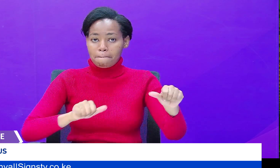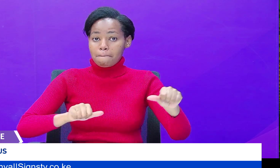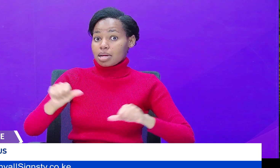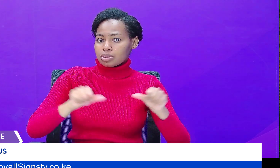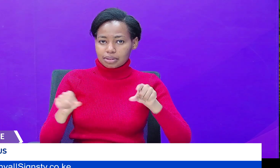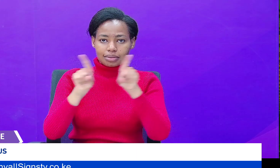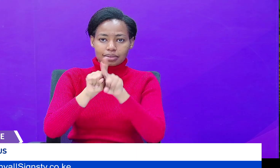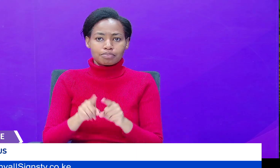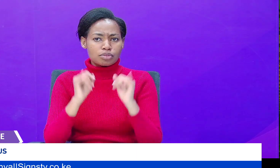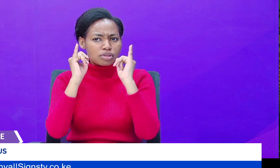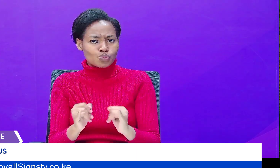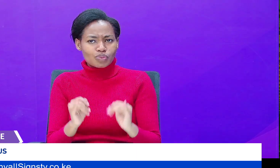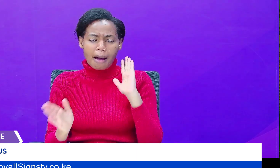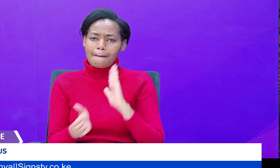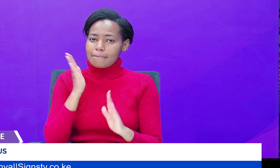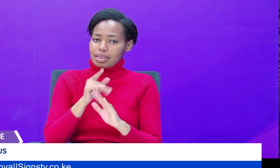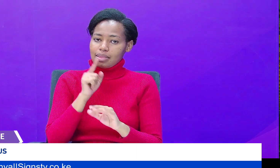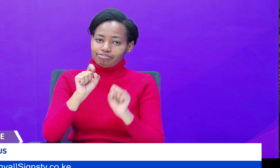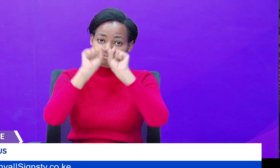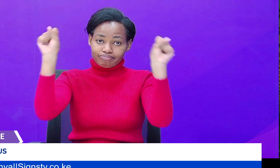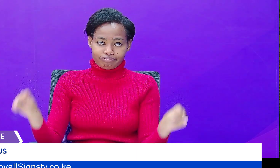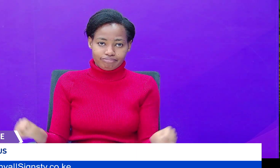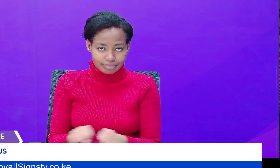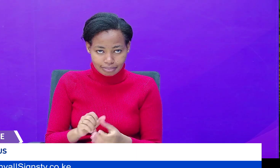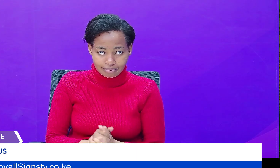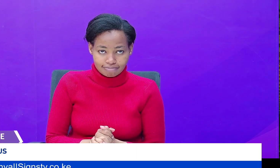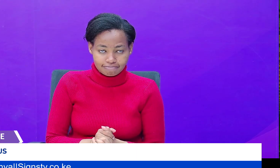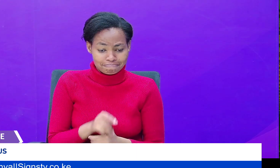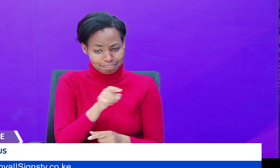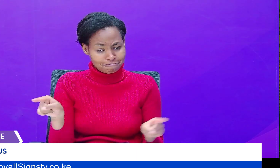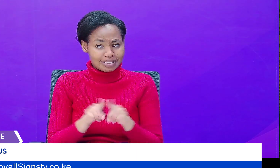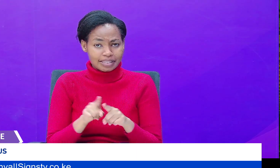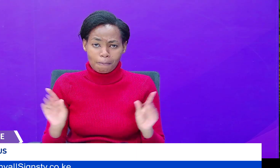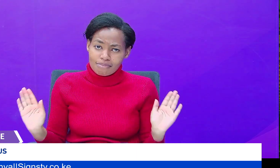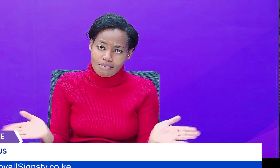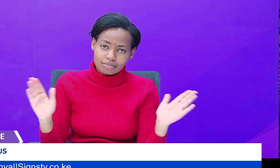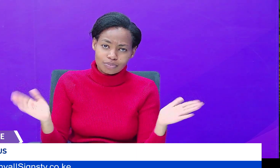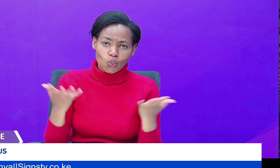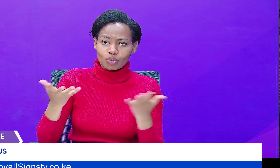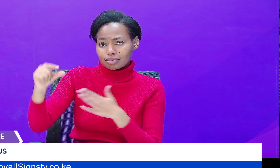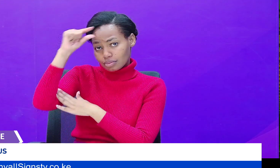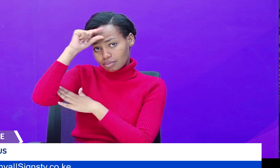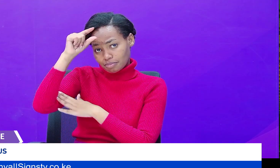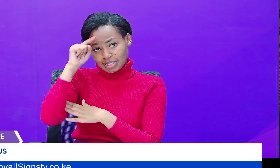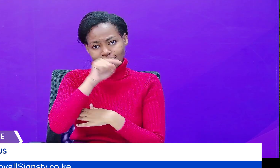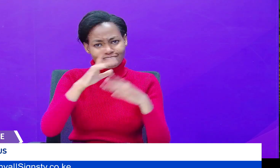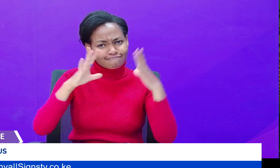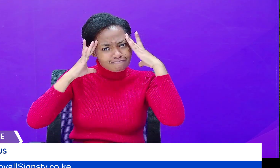a distinct administrative framework for the newly established system. They argue that the